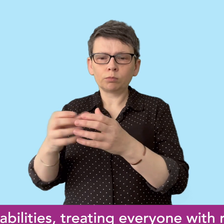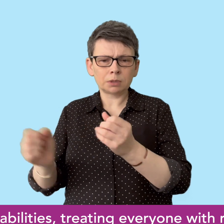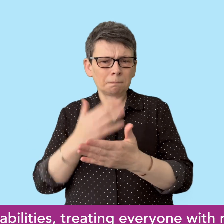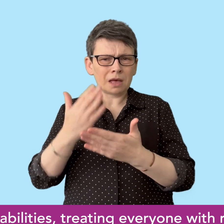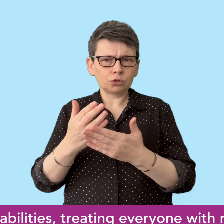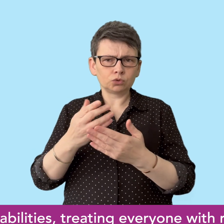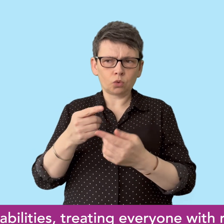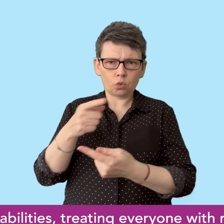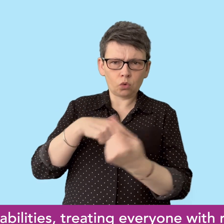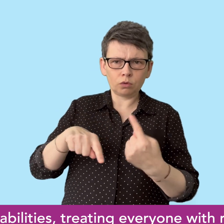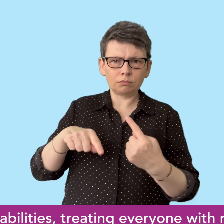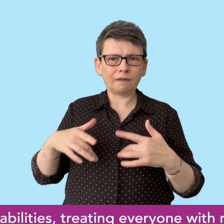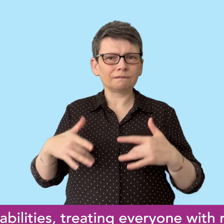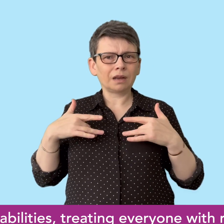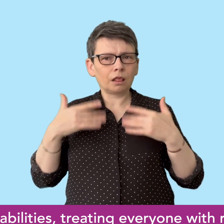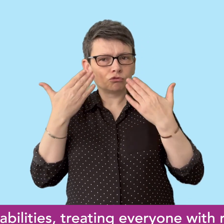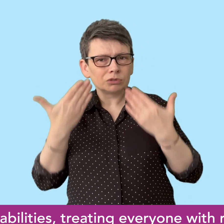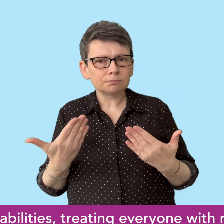treating everyone with respect in a non-discriminatory manner.